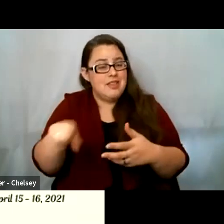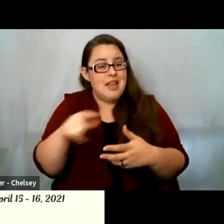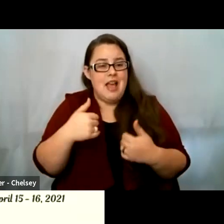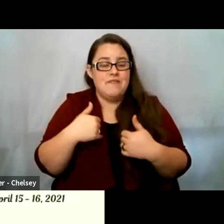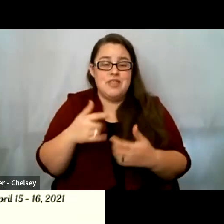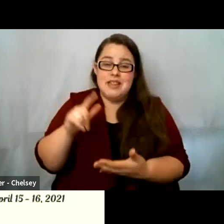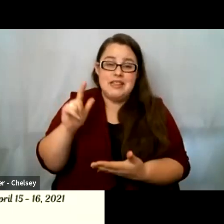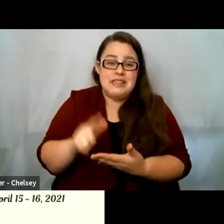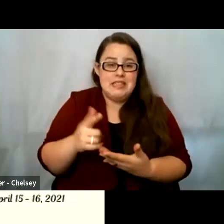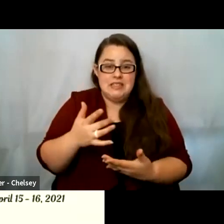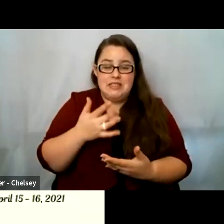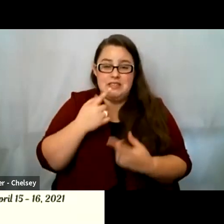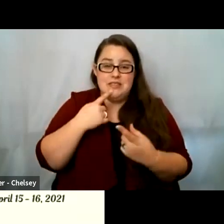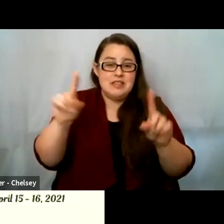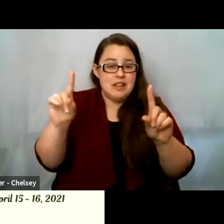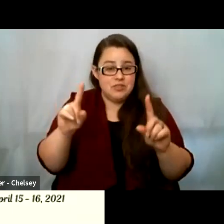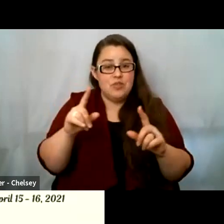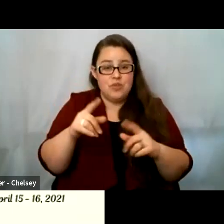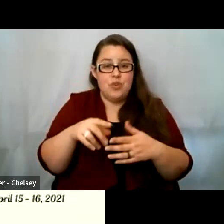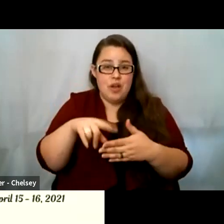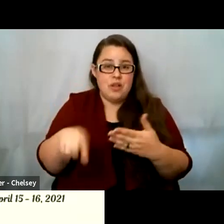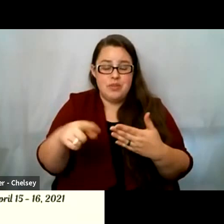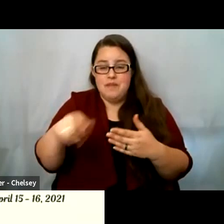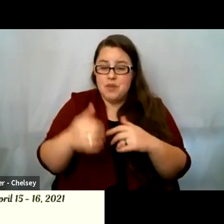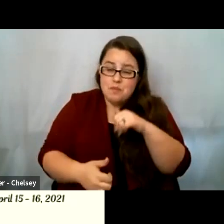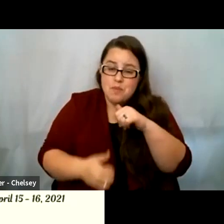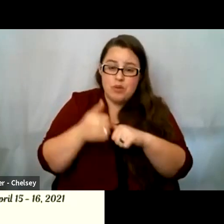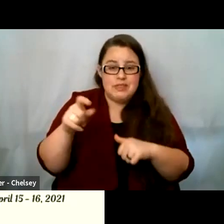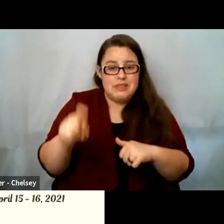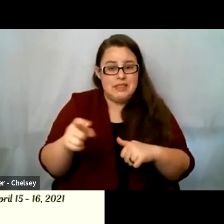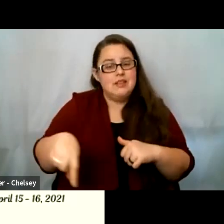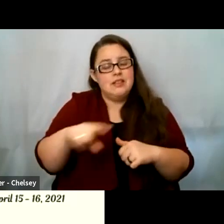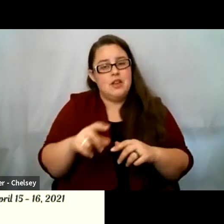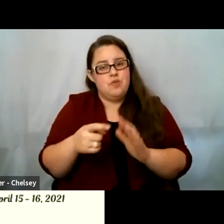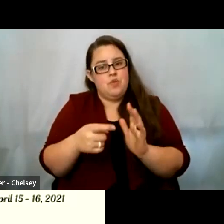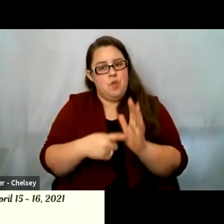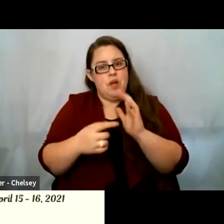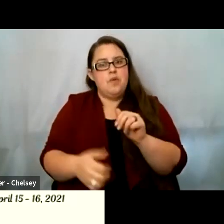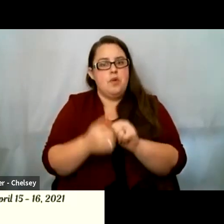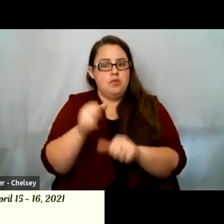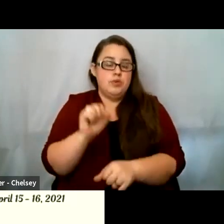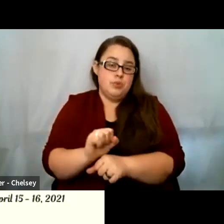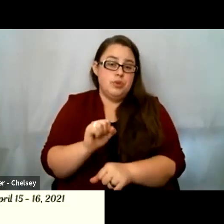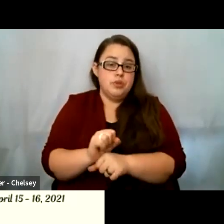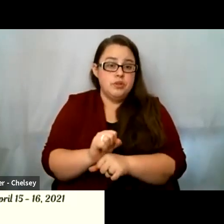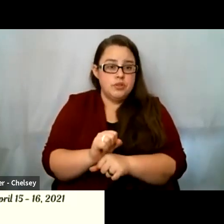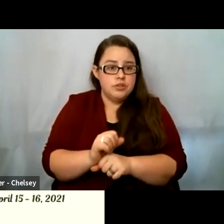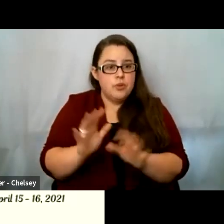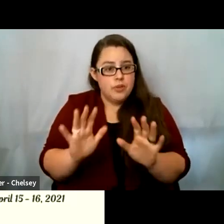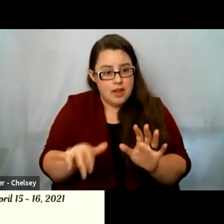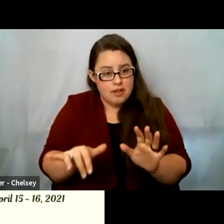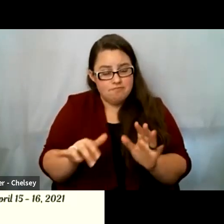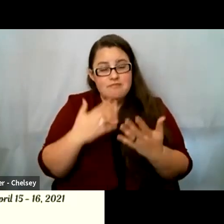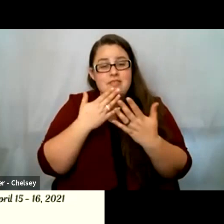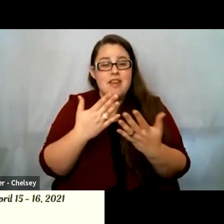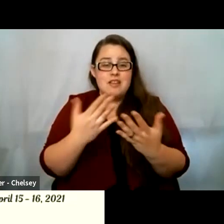favorable outcomes. So they have the most need and they require the most work. So with that, I thank you